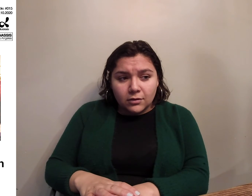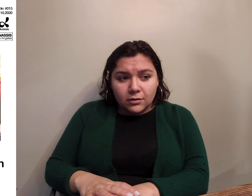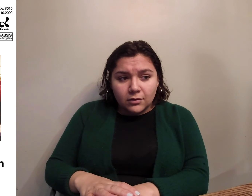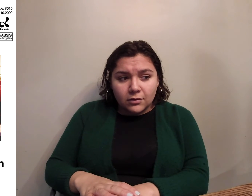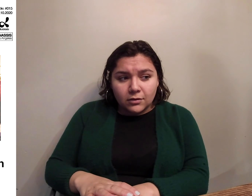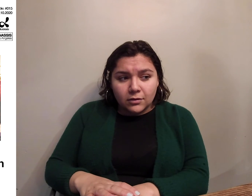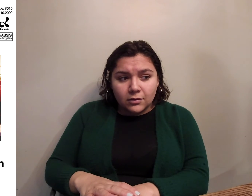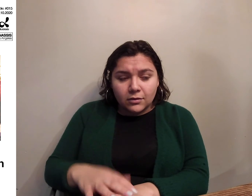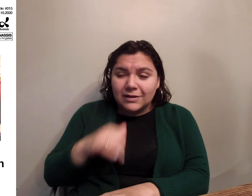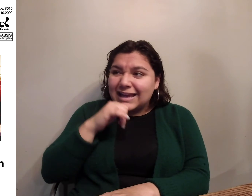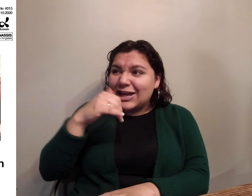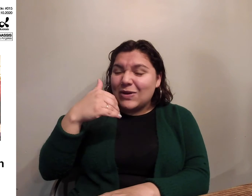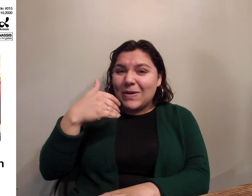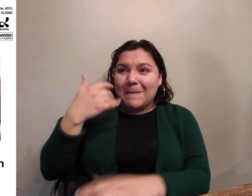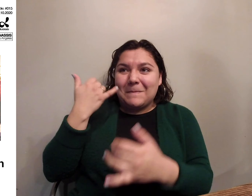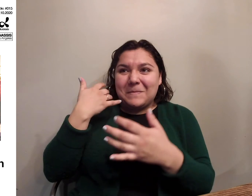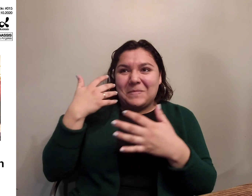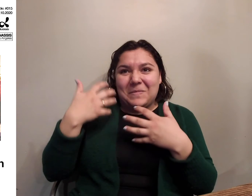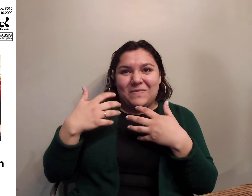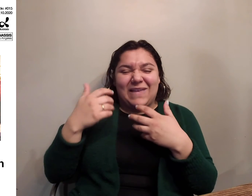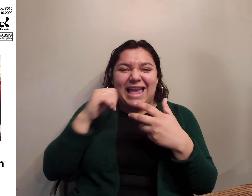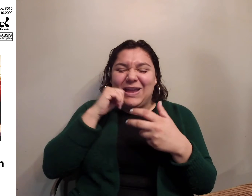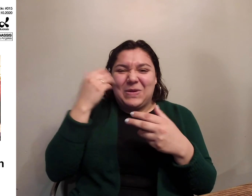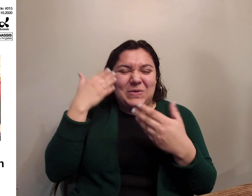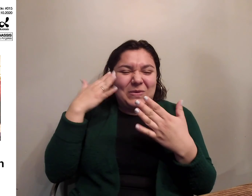a guitar.